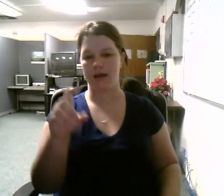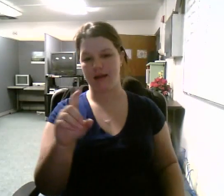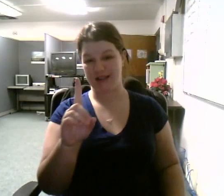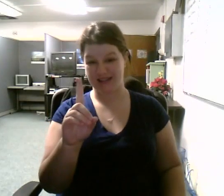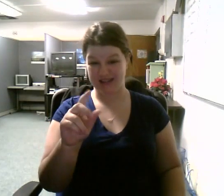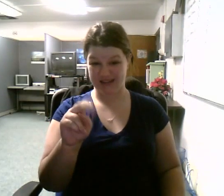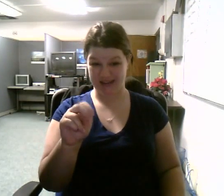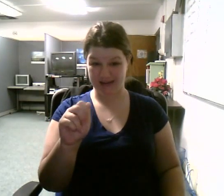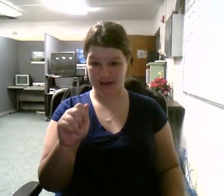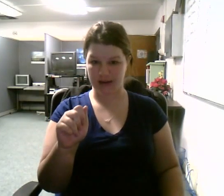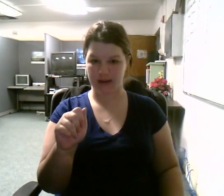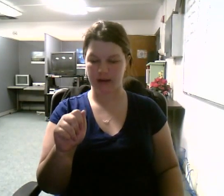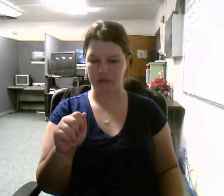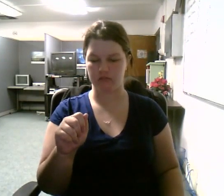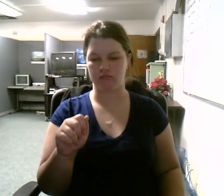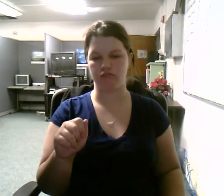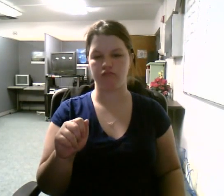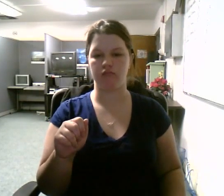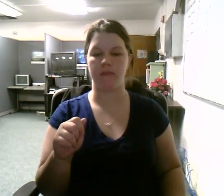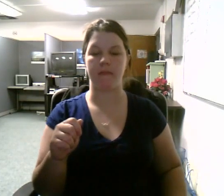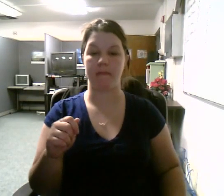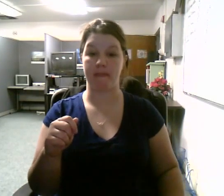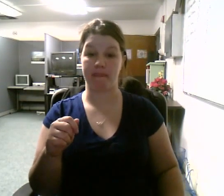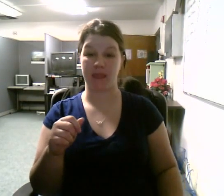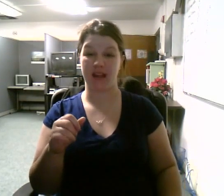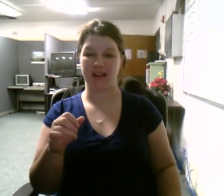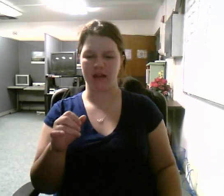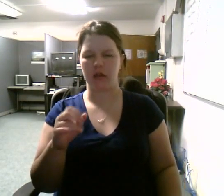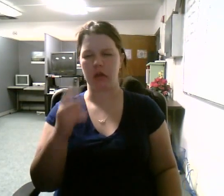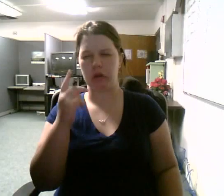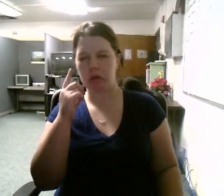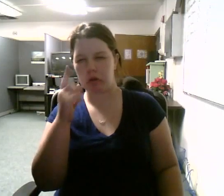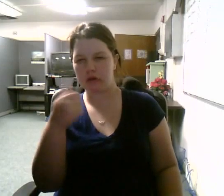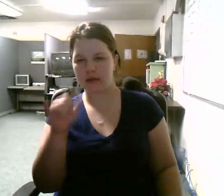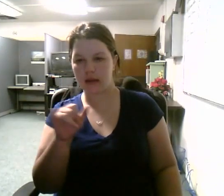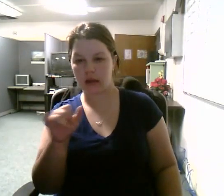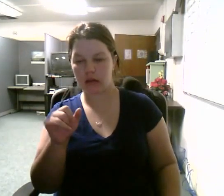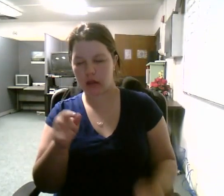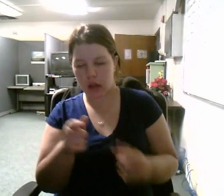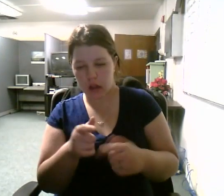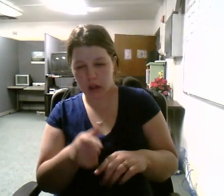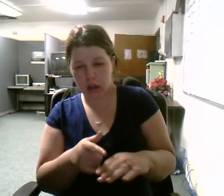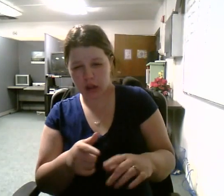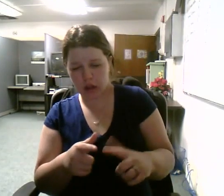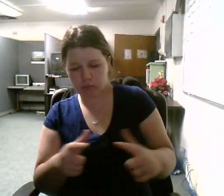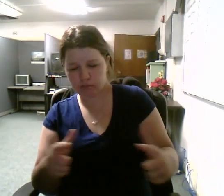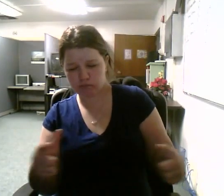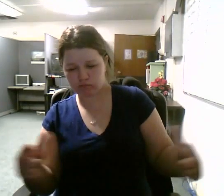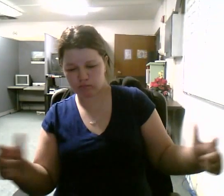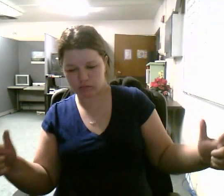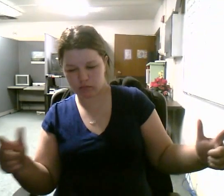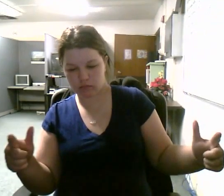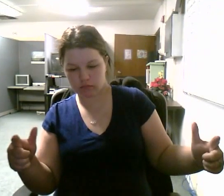of like a long, limp, white hot dog. They are usually found in pairs. Scientists